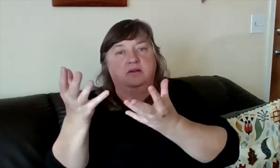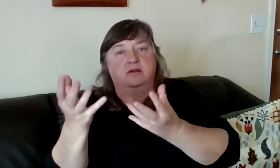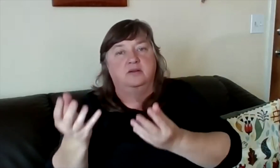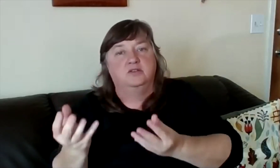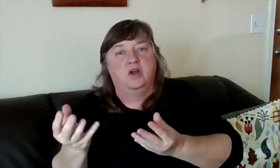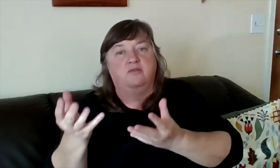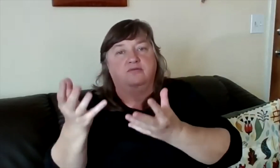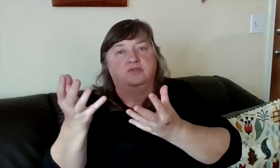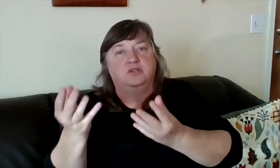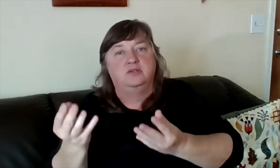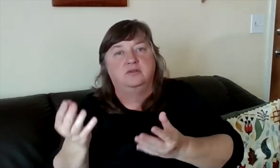Soft.